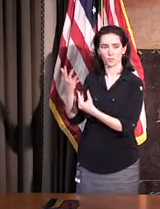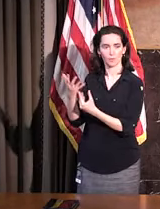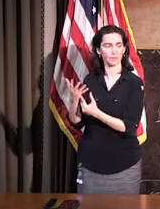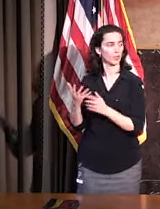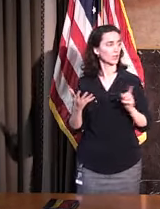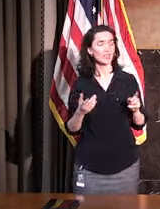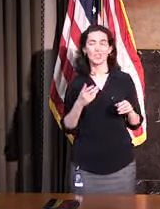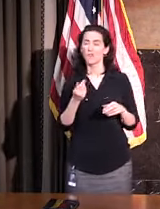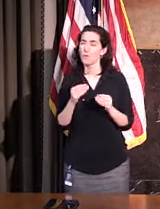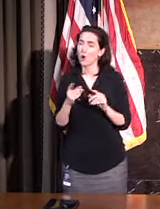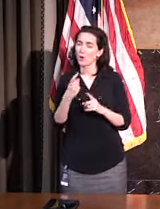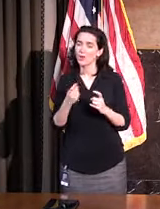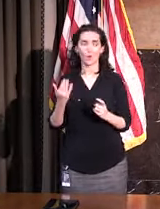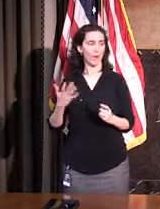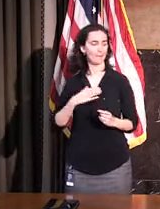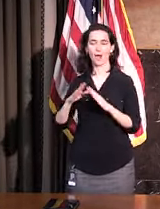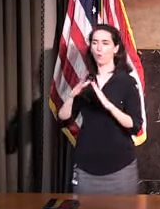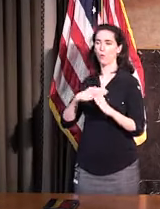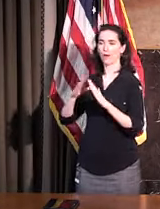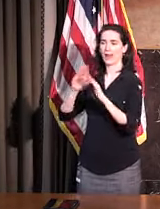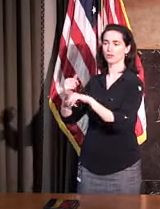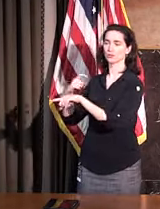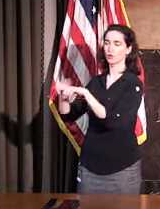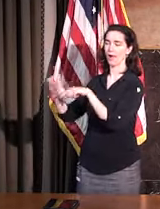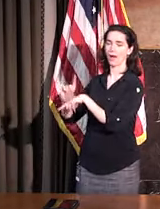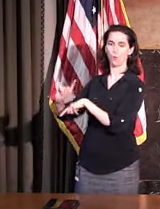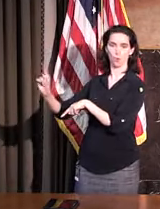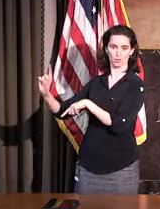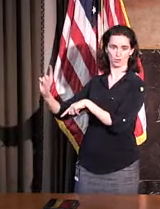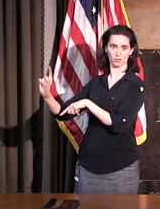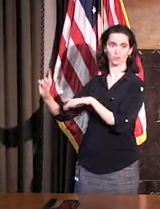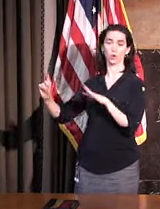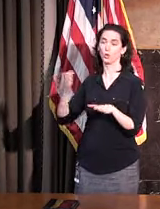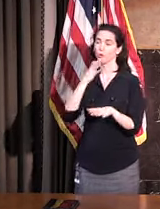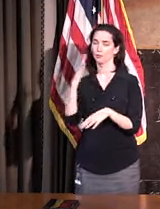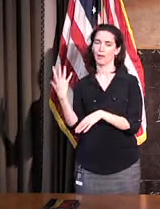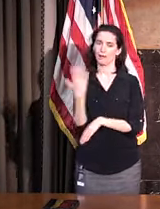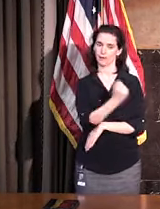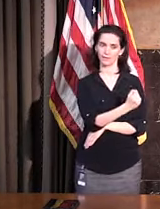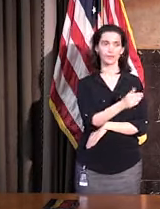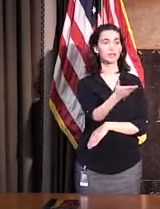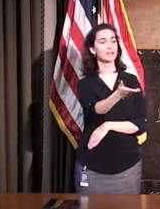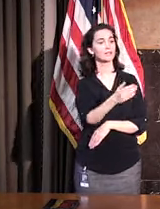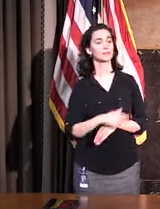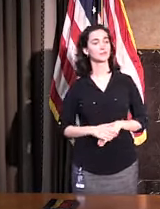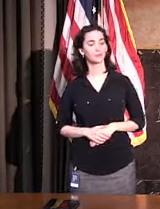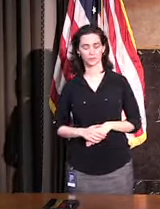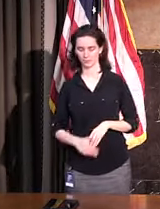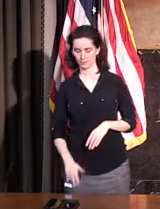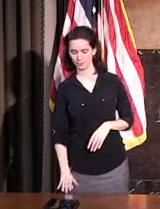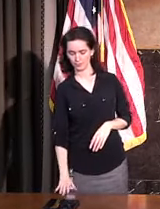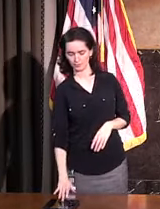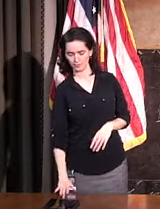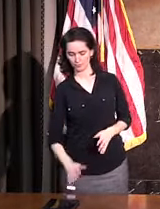1:00. And so I will be leaving this room in just a few minutes. Yes, ma'am.